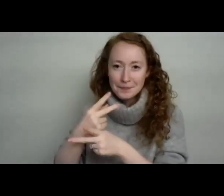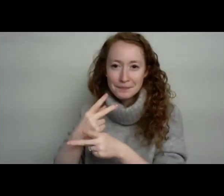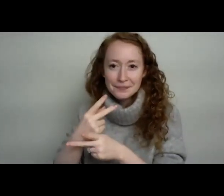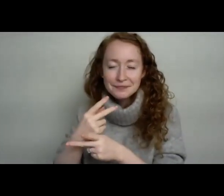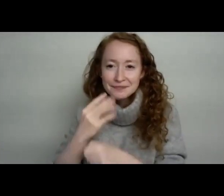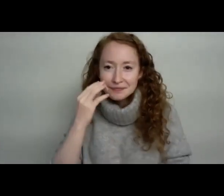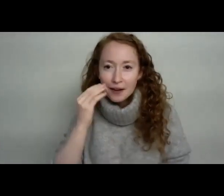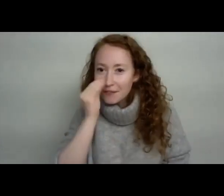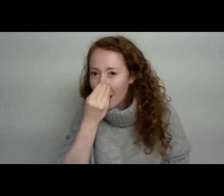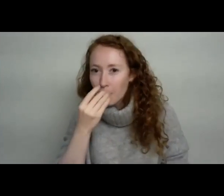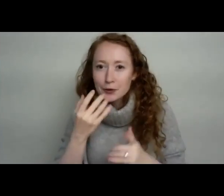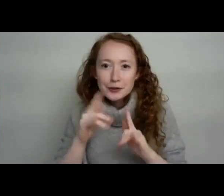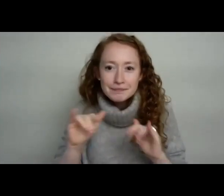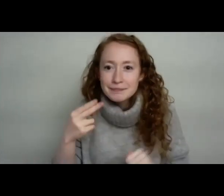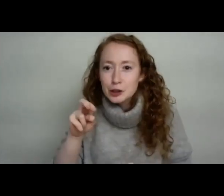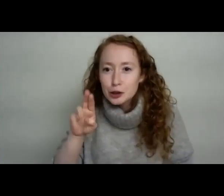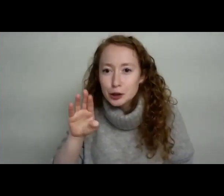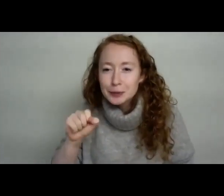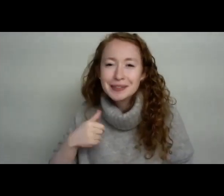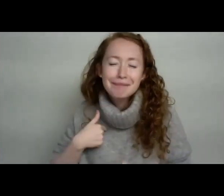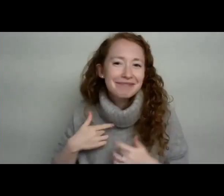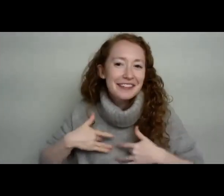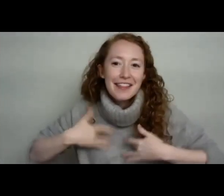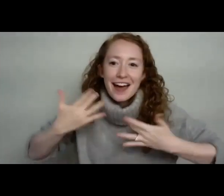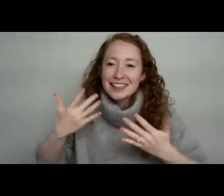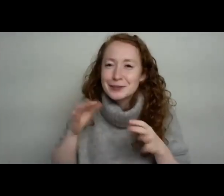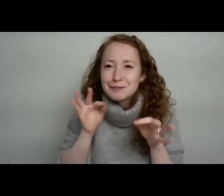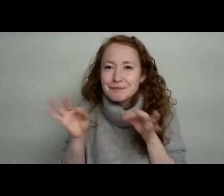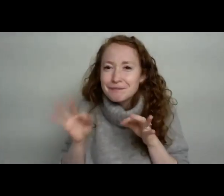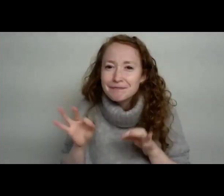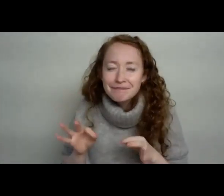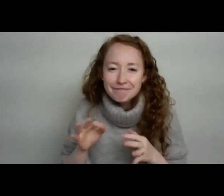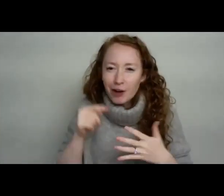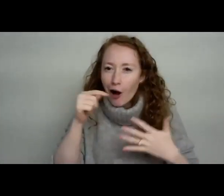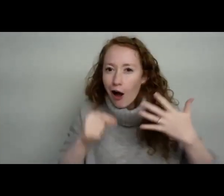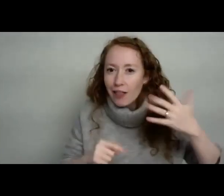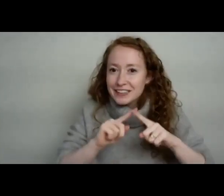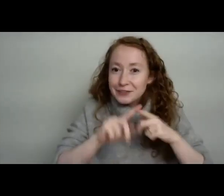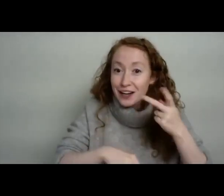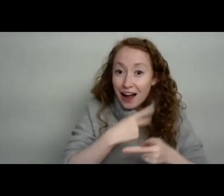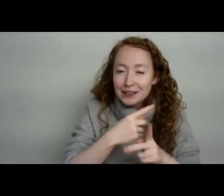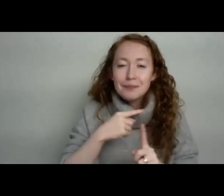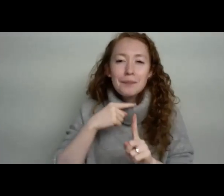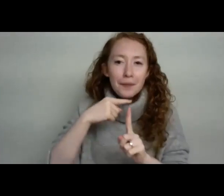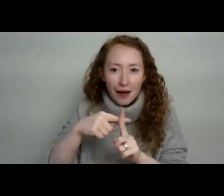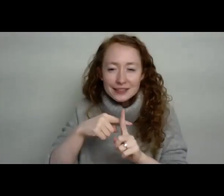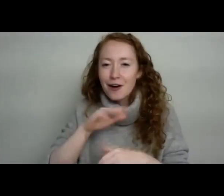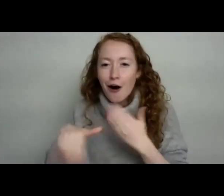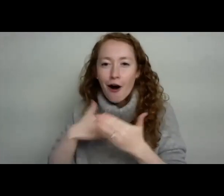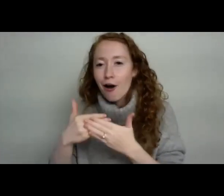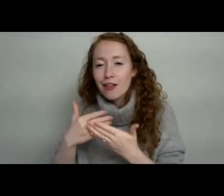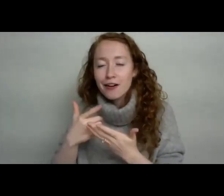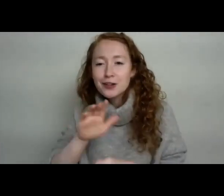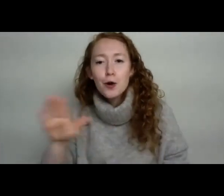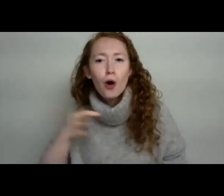notions, but I'm so delighted to share them all with you and all of the questions that you find in the meantime.